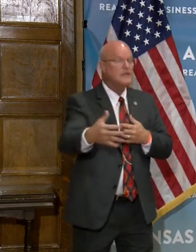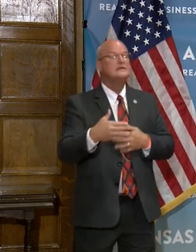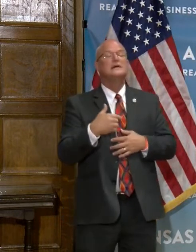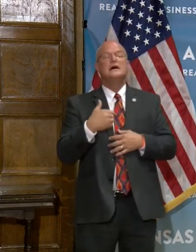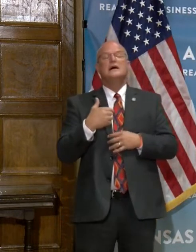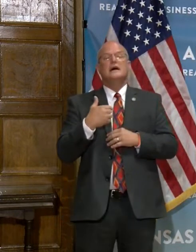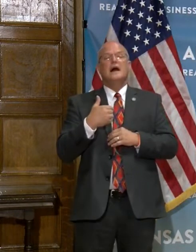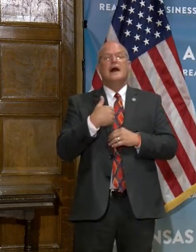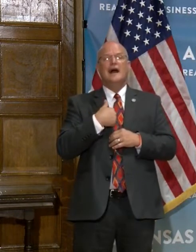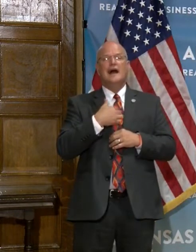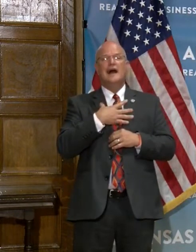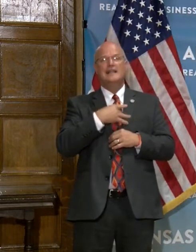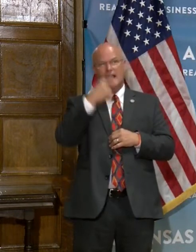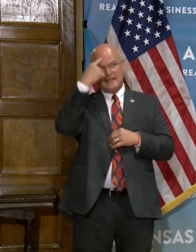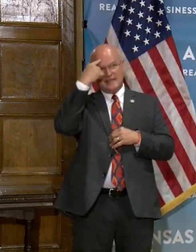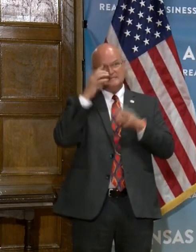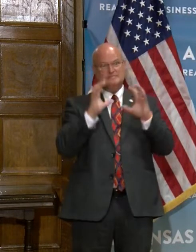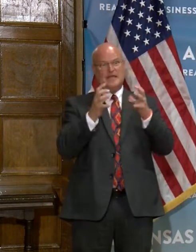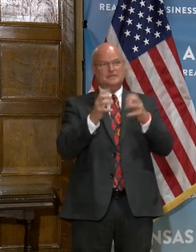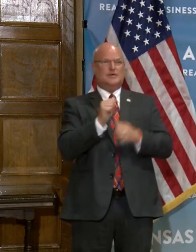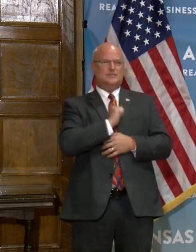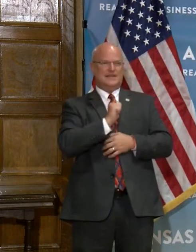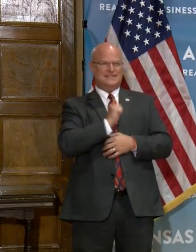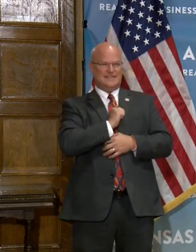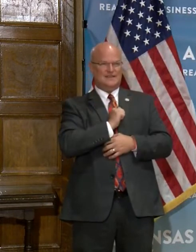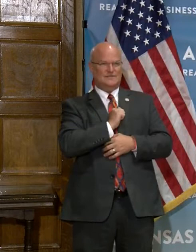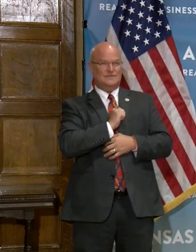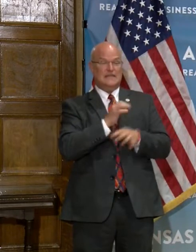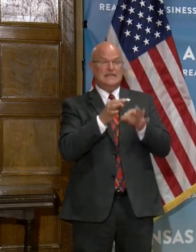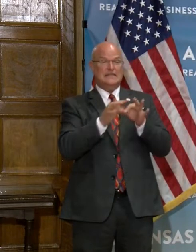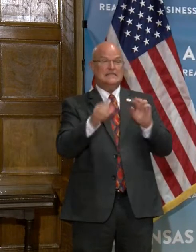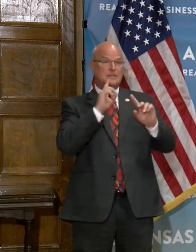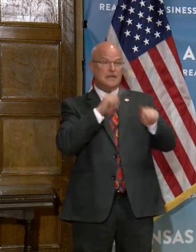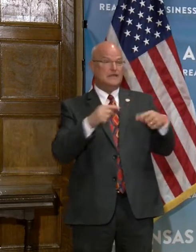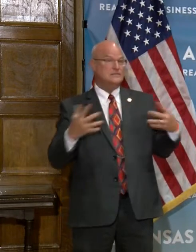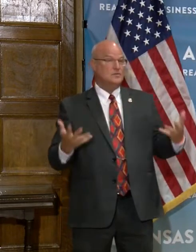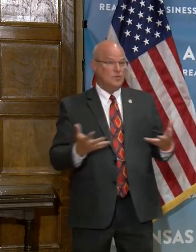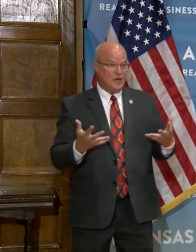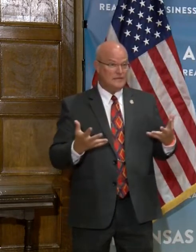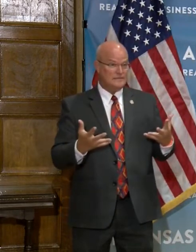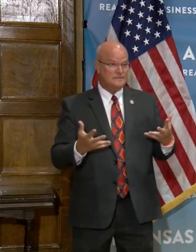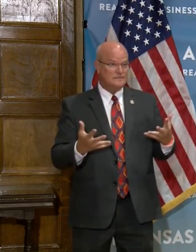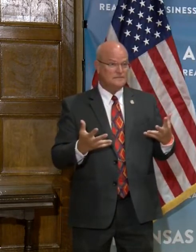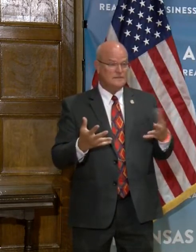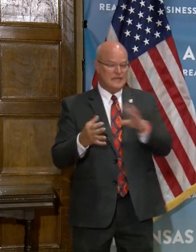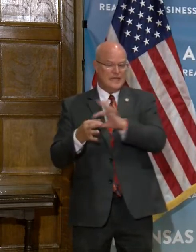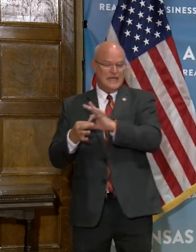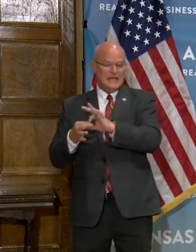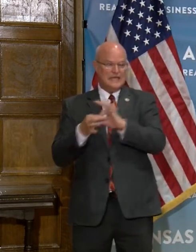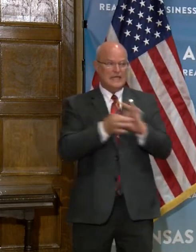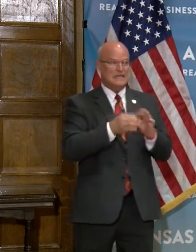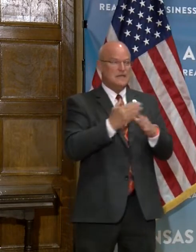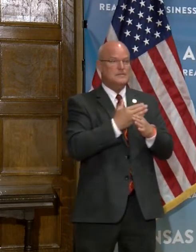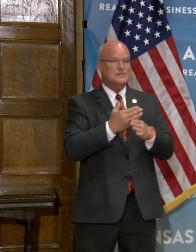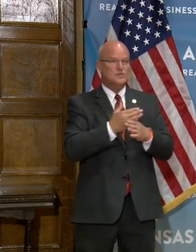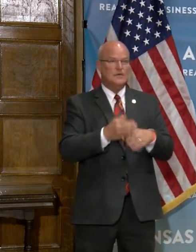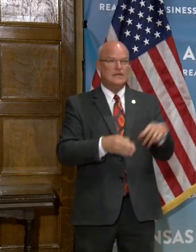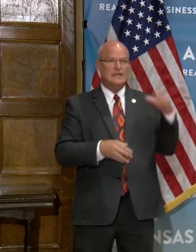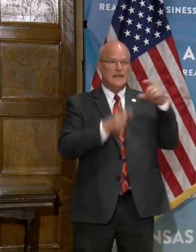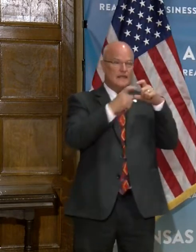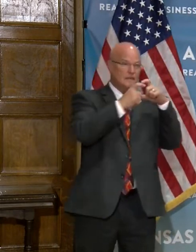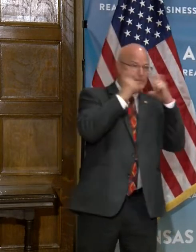I like to think about basketball as well. And the simple answer is that there is a connection between